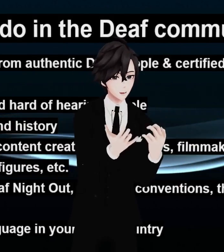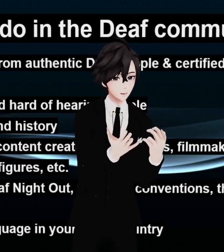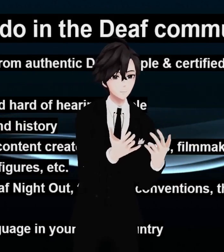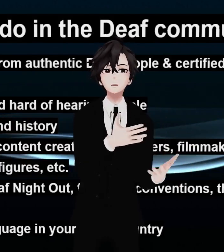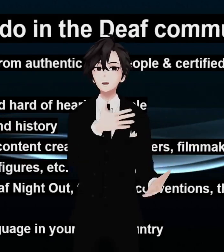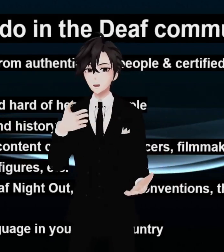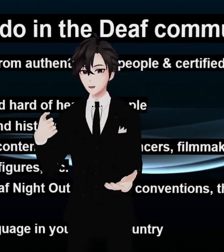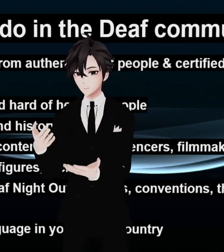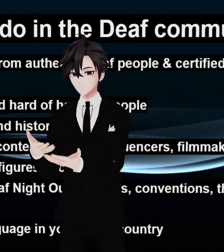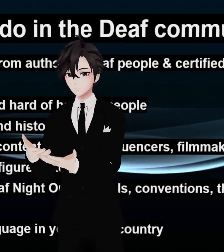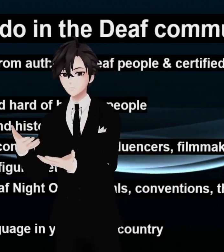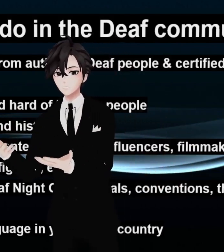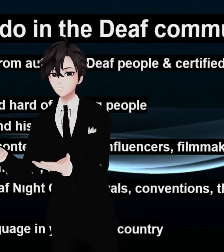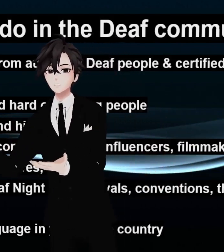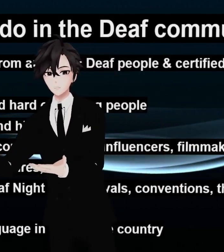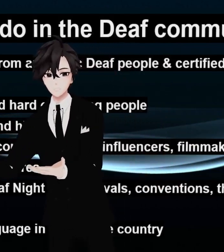and resources.